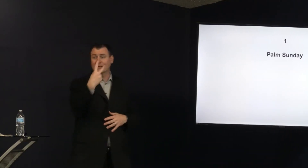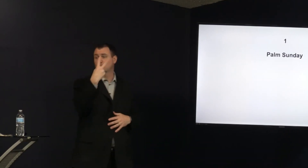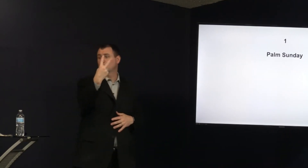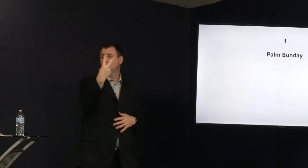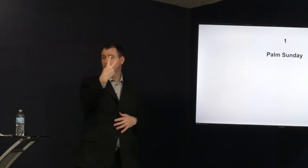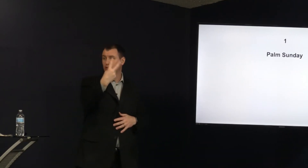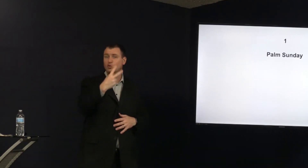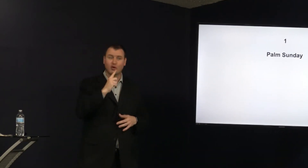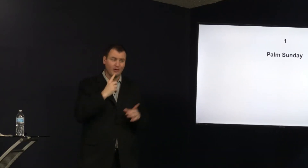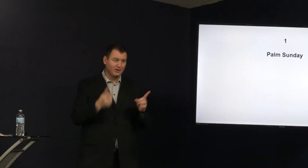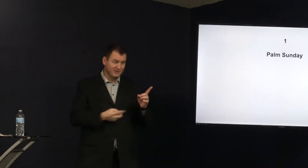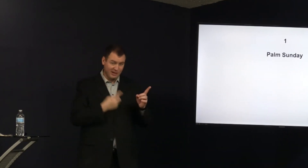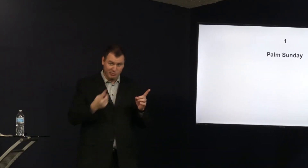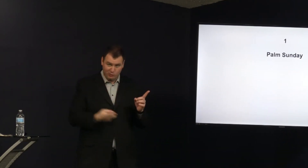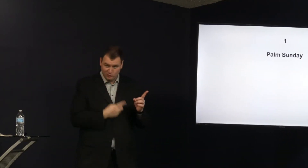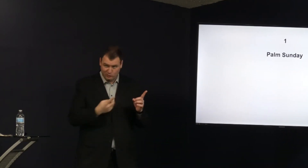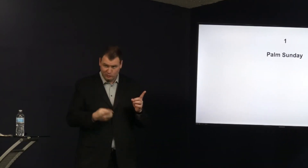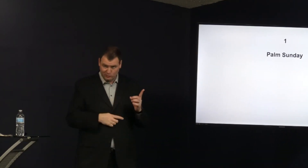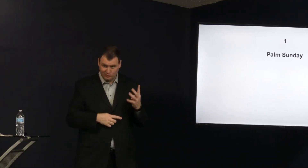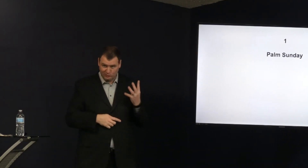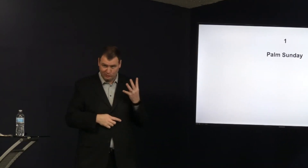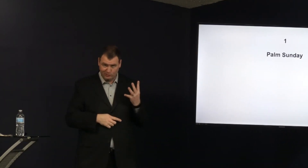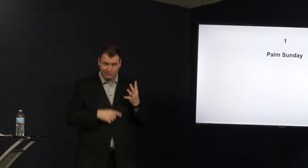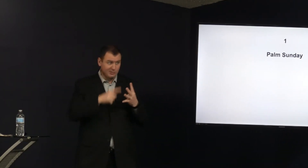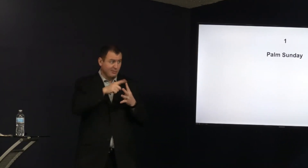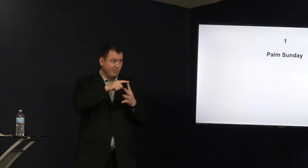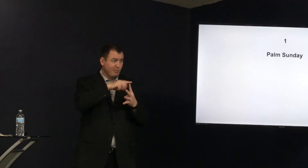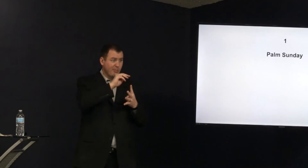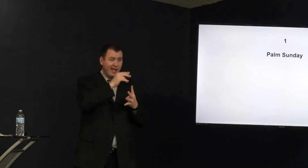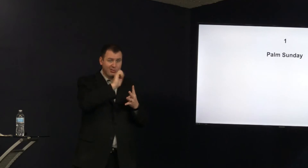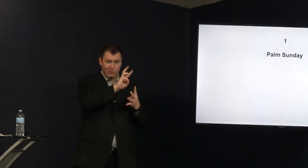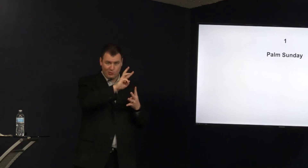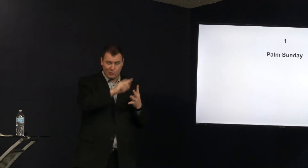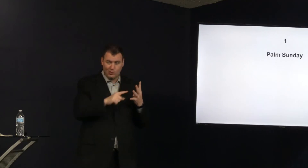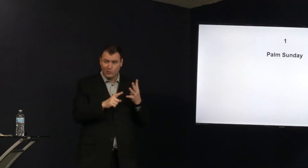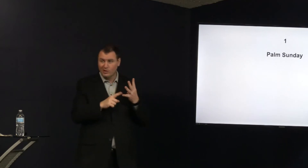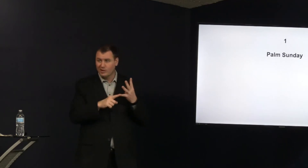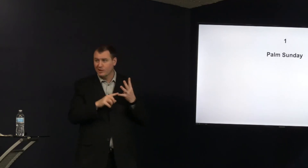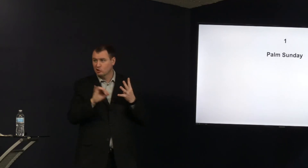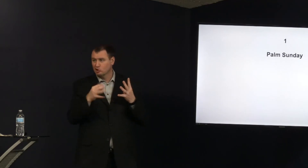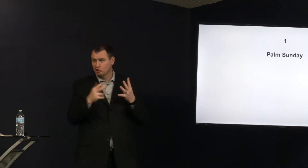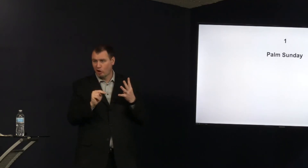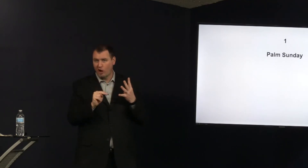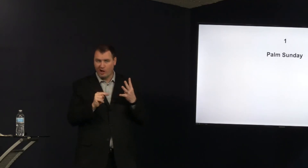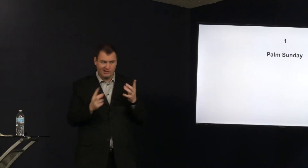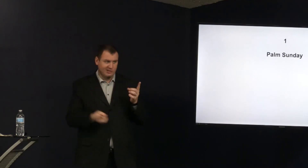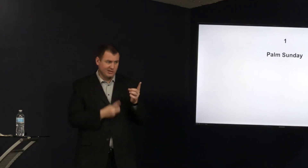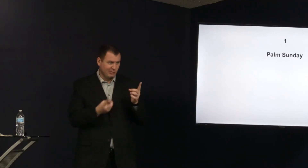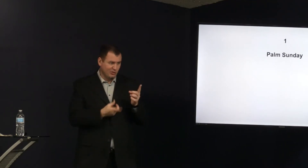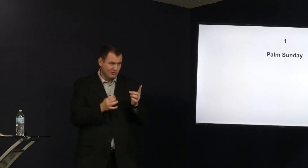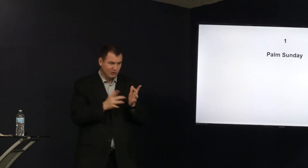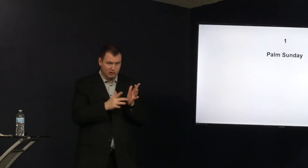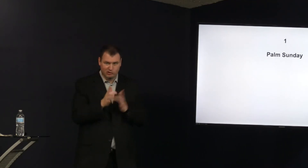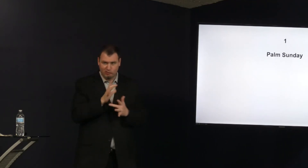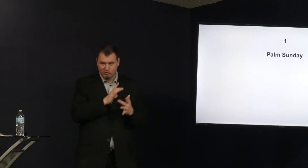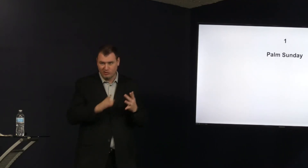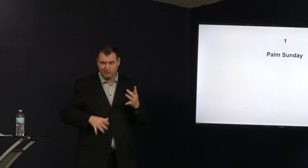Okay. Only 2 of those are disciples. Matthew and John